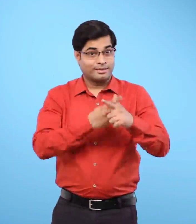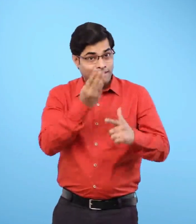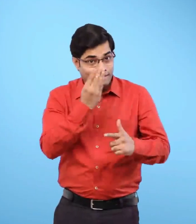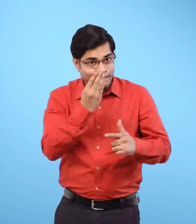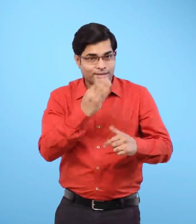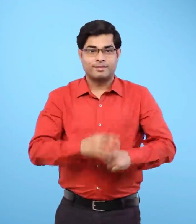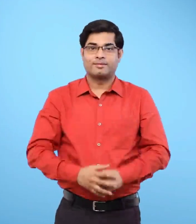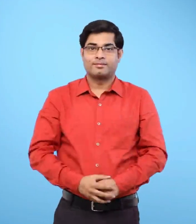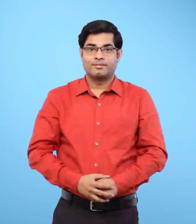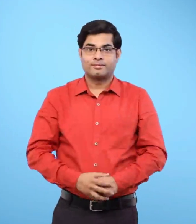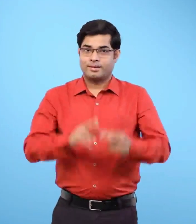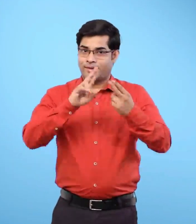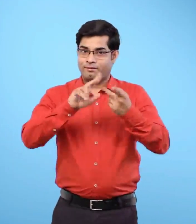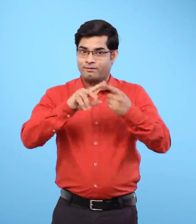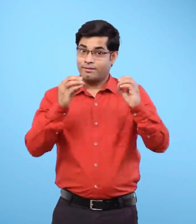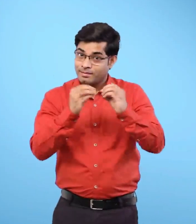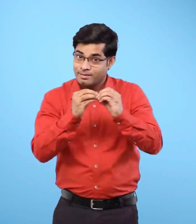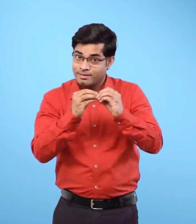January, February,